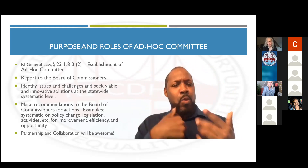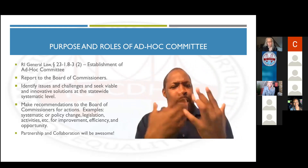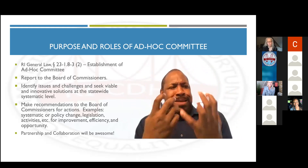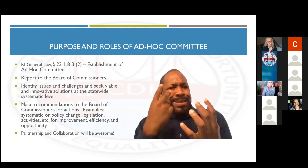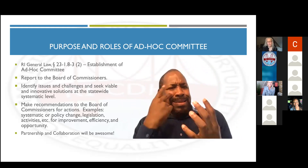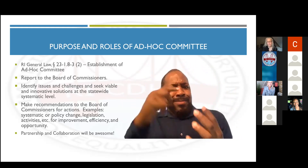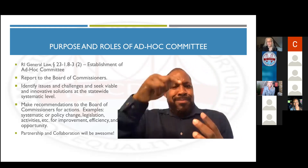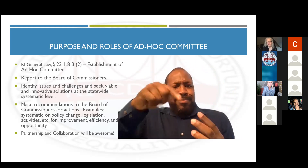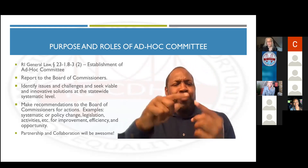you because